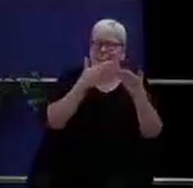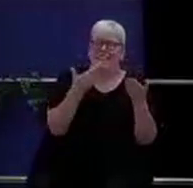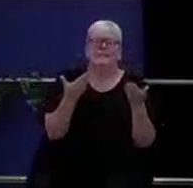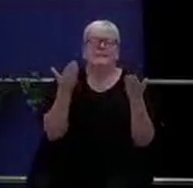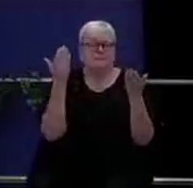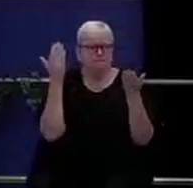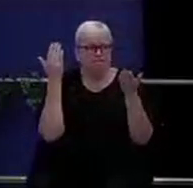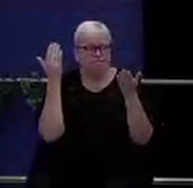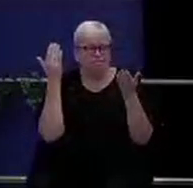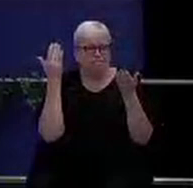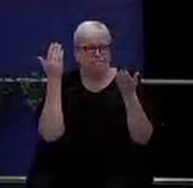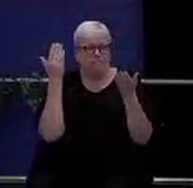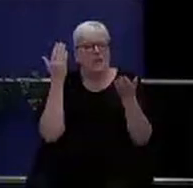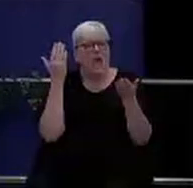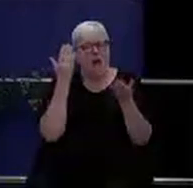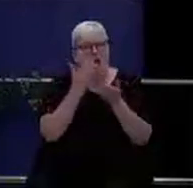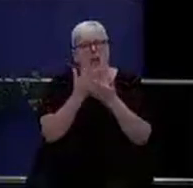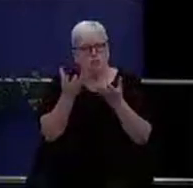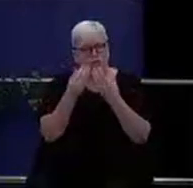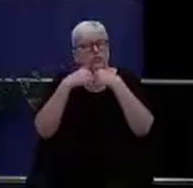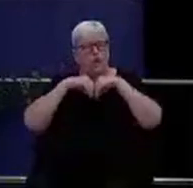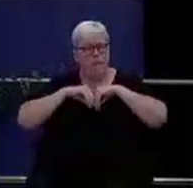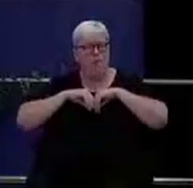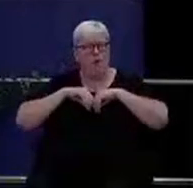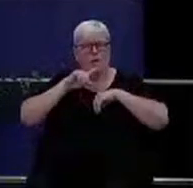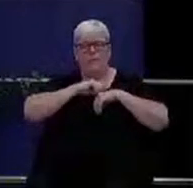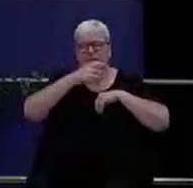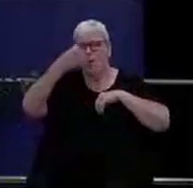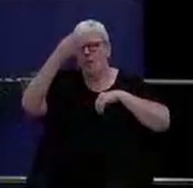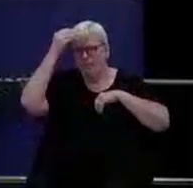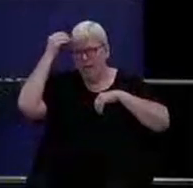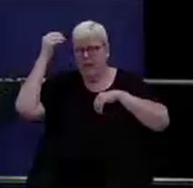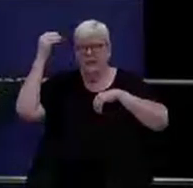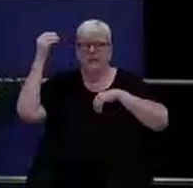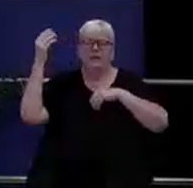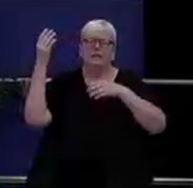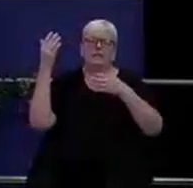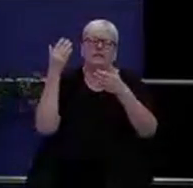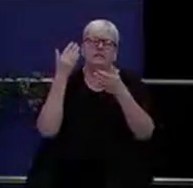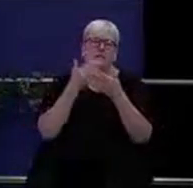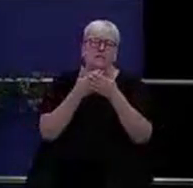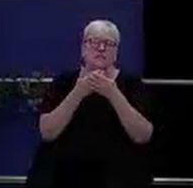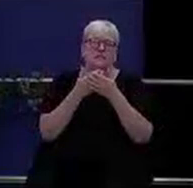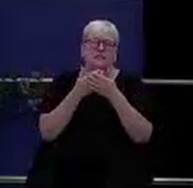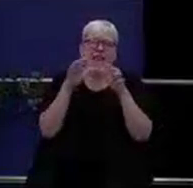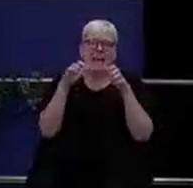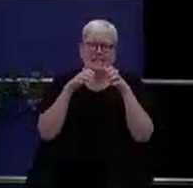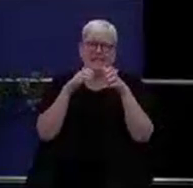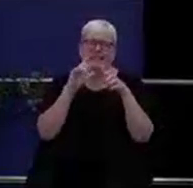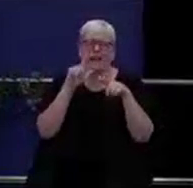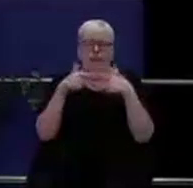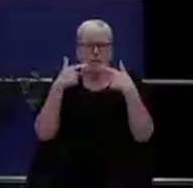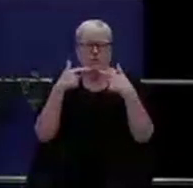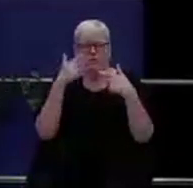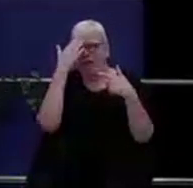So I think that I really took that on board because I was learning Icelandic at the time. And before I could understand what the words meant, I